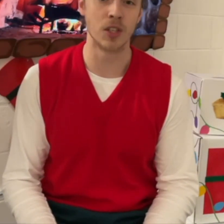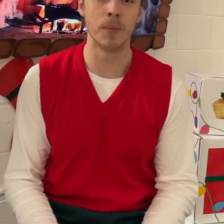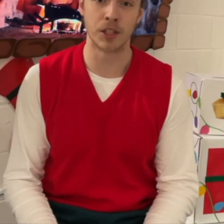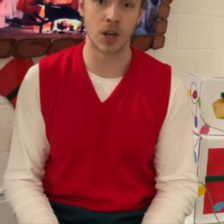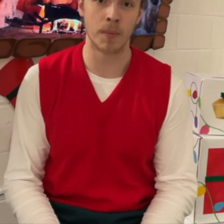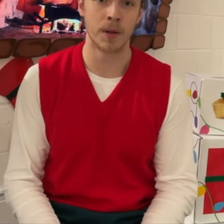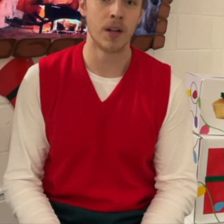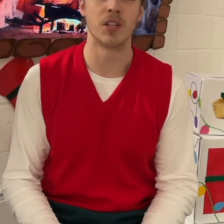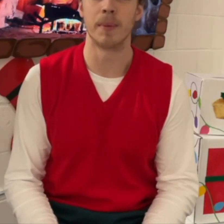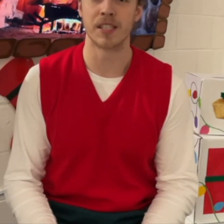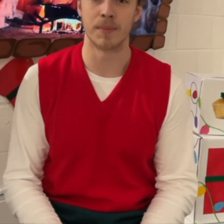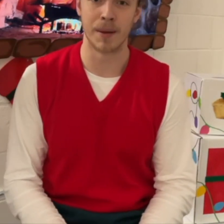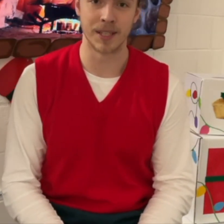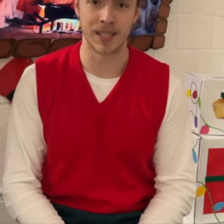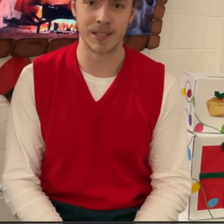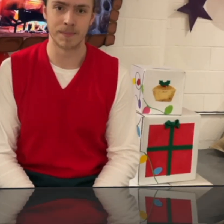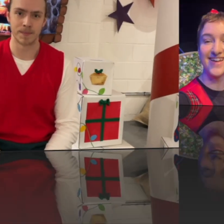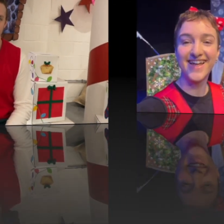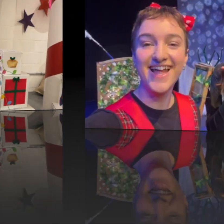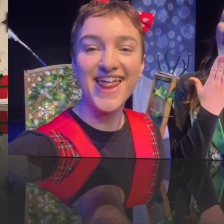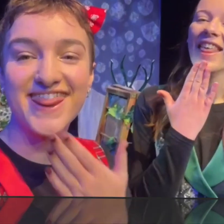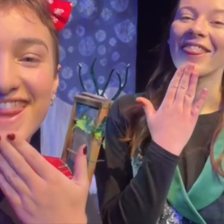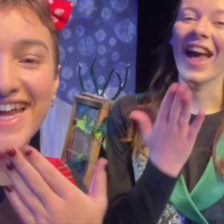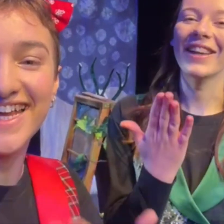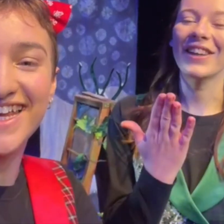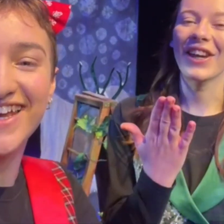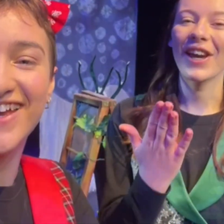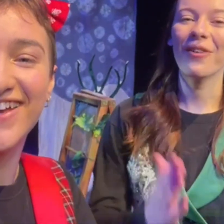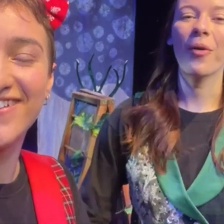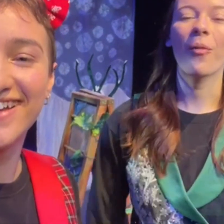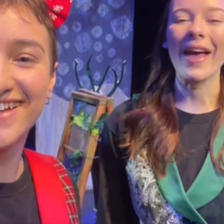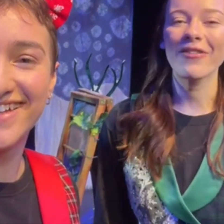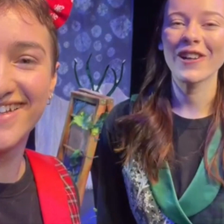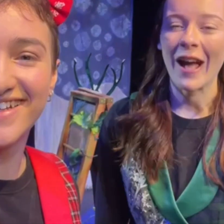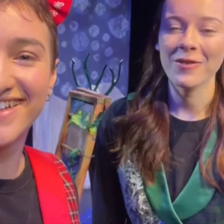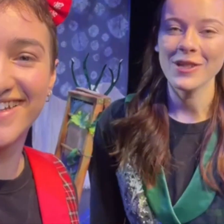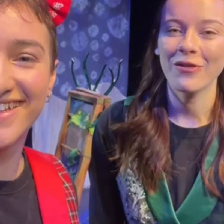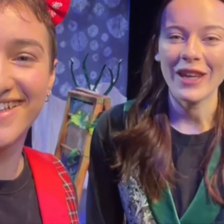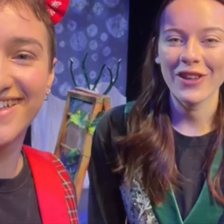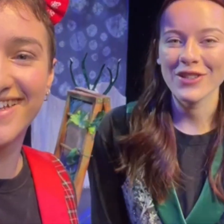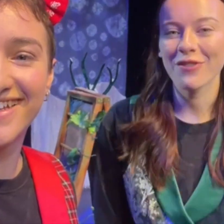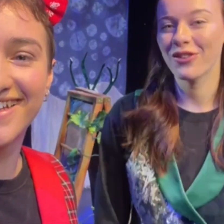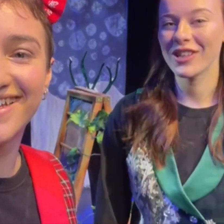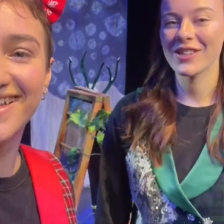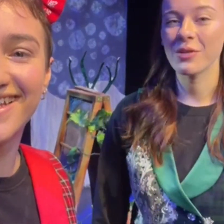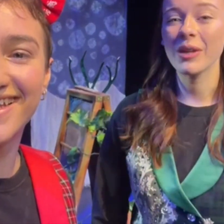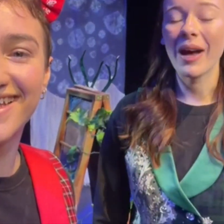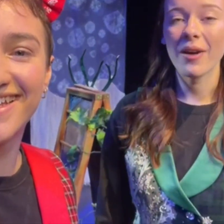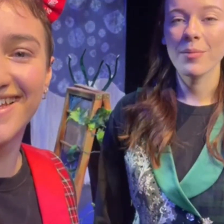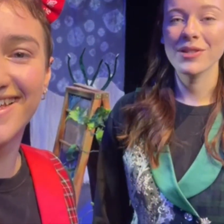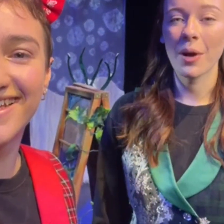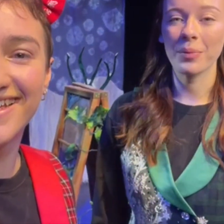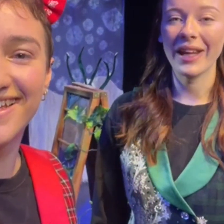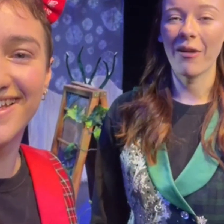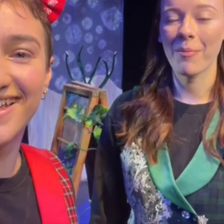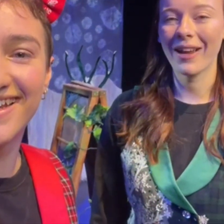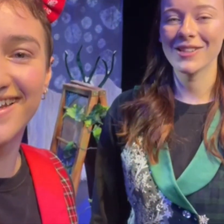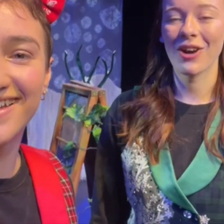my job to the best of my abilities. Thank you, Wakefield Council, for giving us the funding so we are able to complete our Makaton